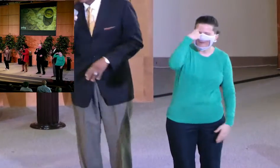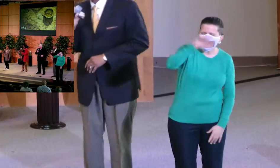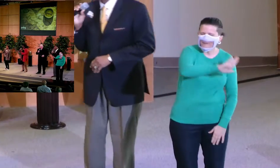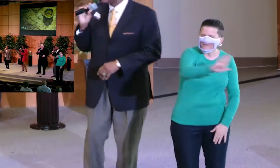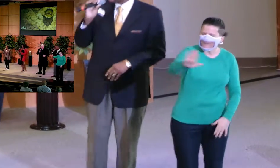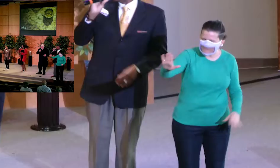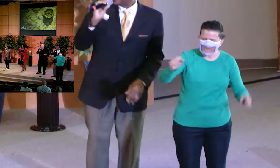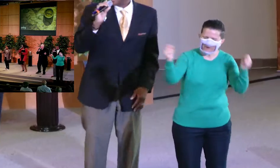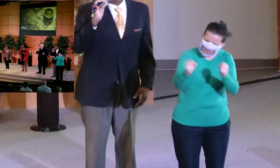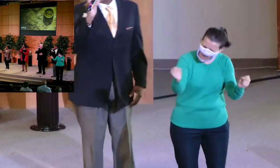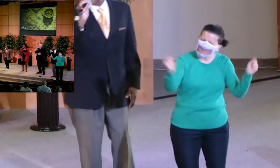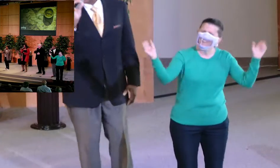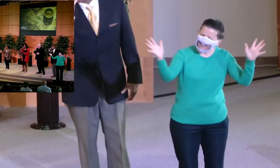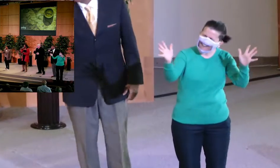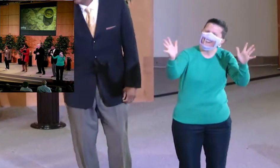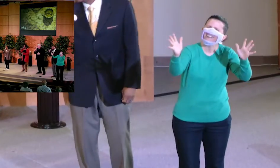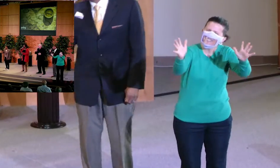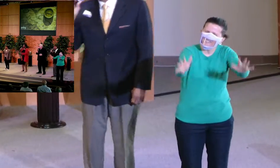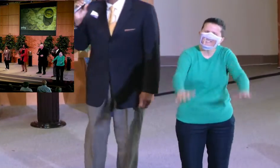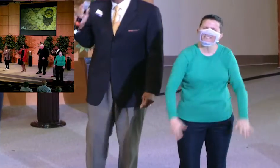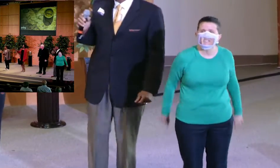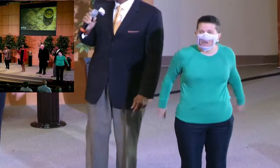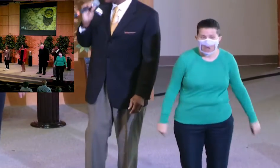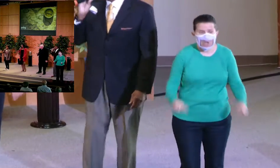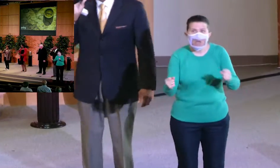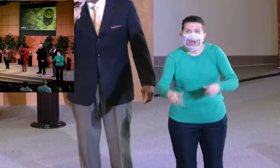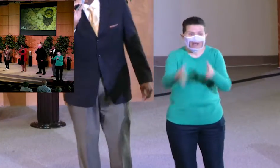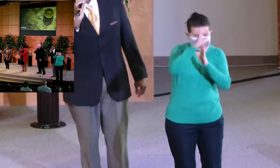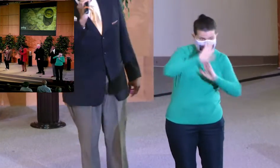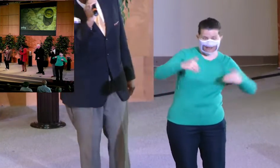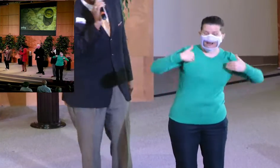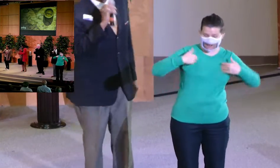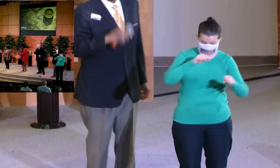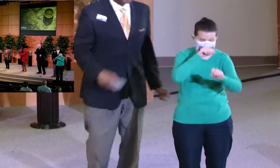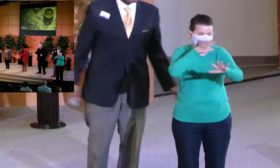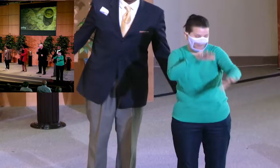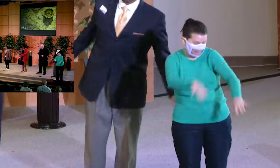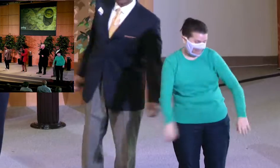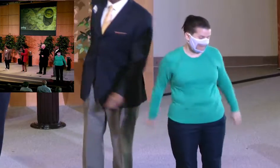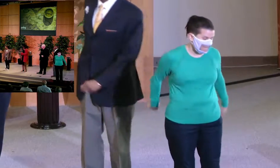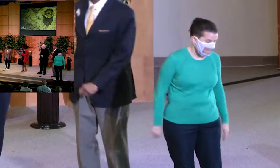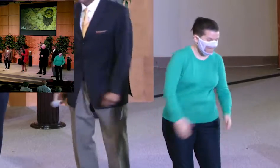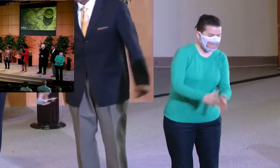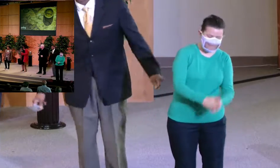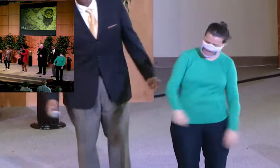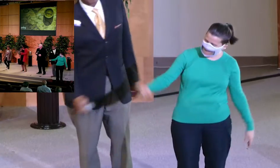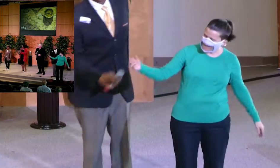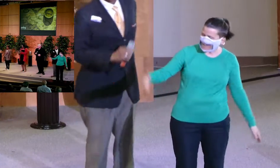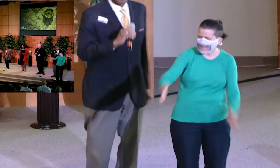your miracle. for your miracle. God's got a blessing. God's got a blessing. Oh